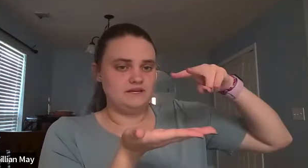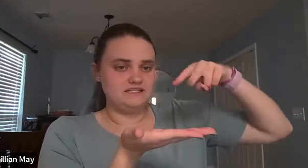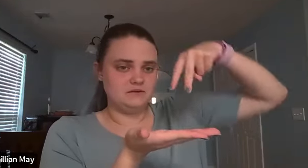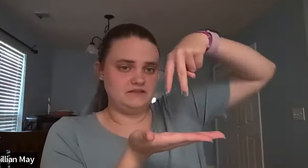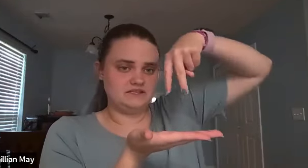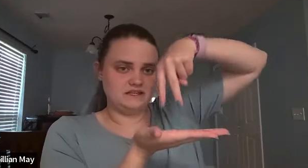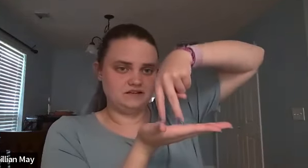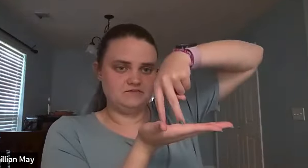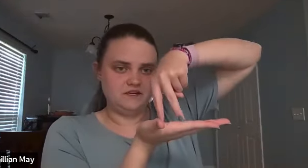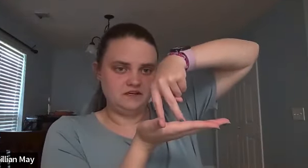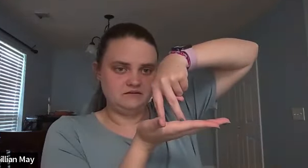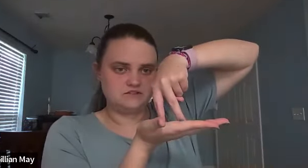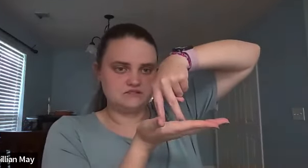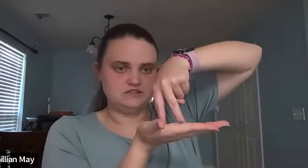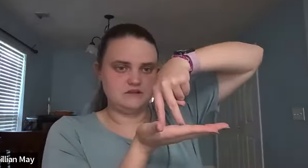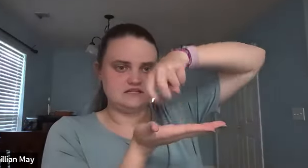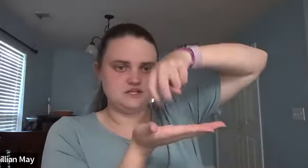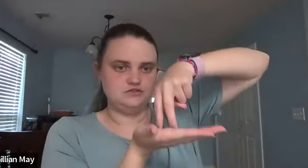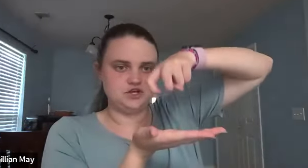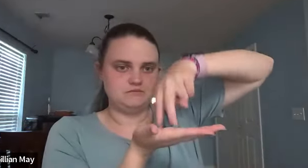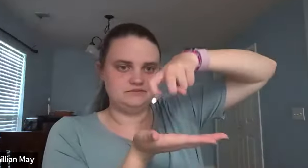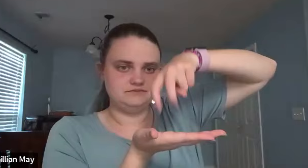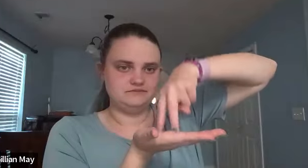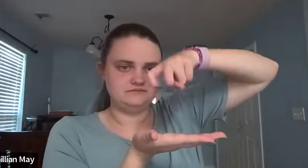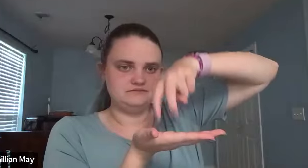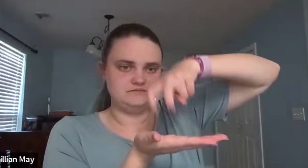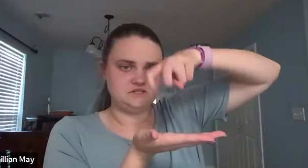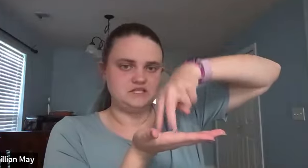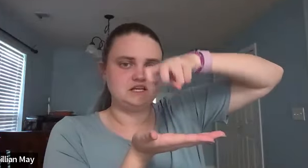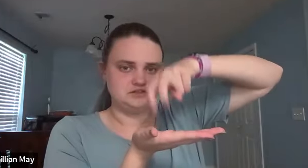is going to be in this like V. So it's like 2 legs and you jump. And you jump.